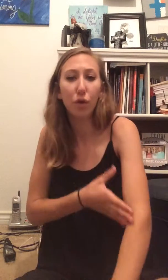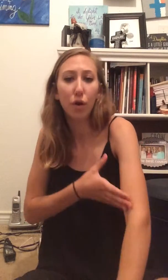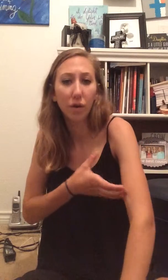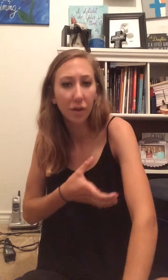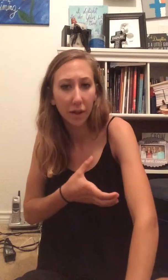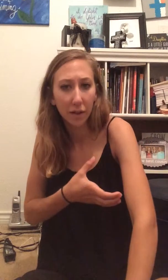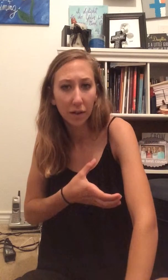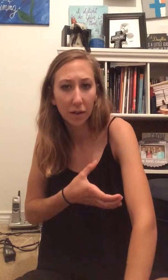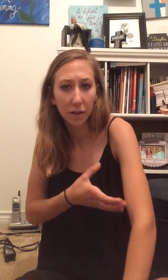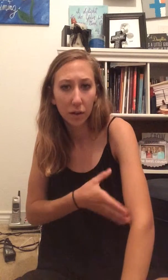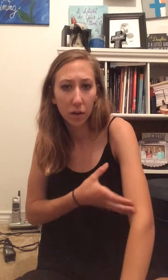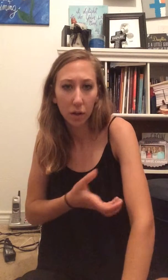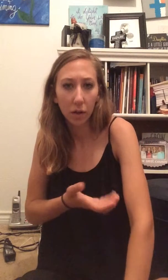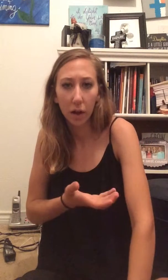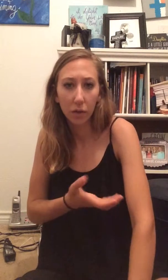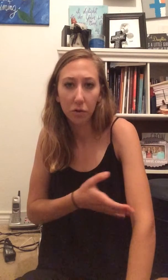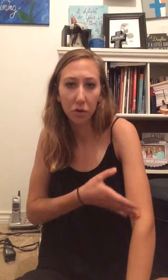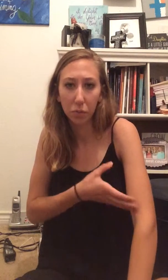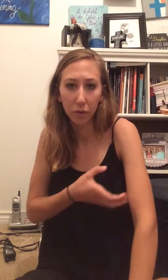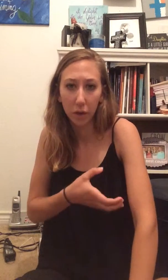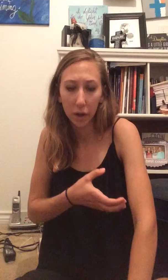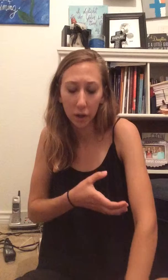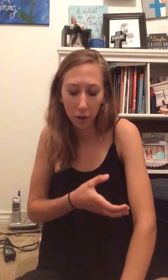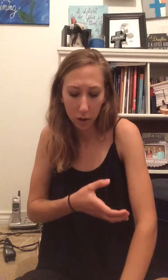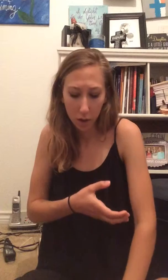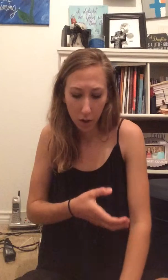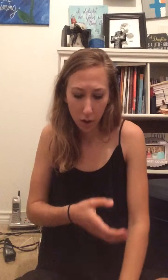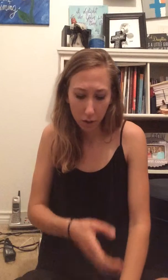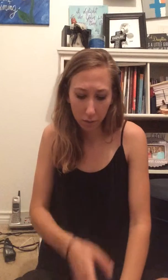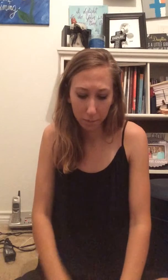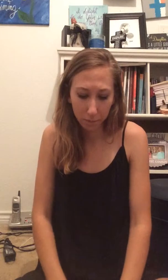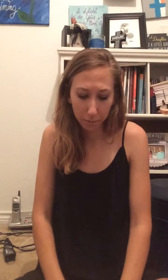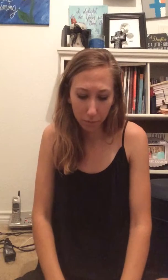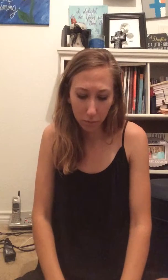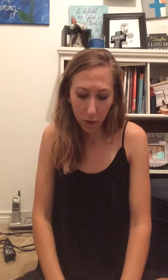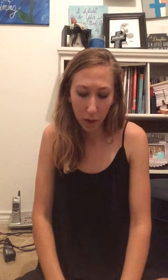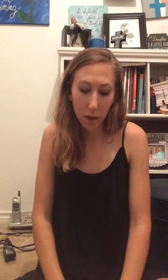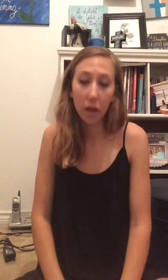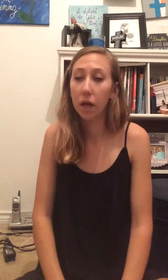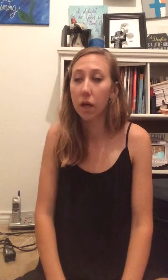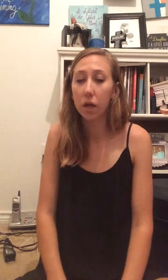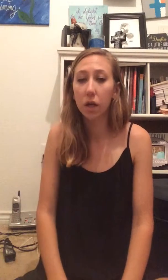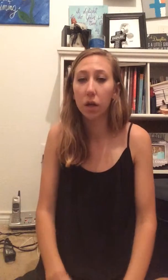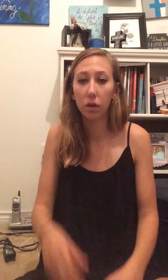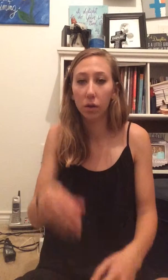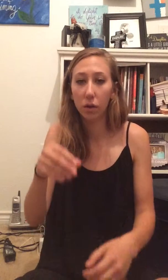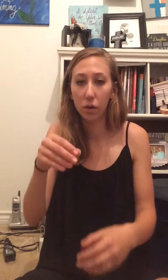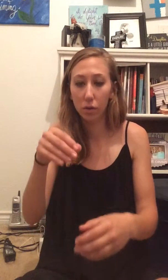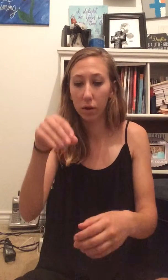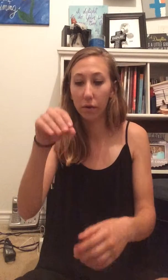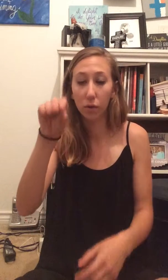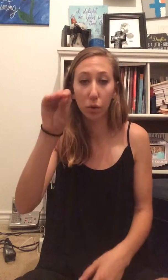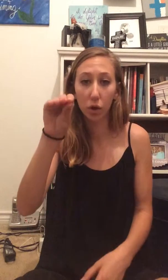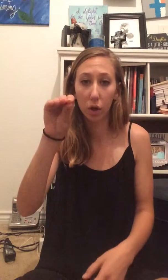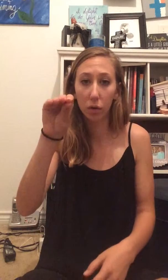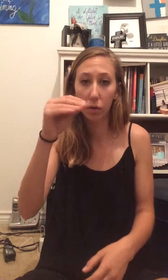strong like this. I just prefer it. Um, and then in you, you just have a squished O